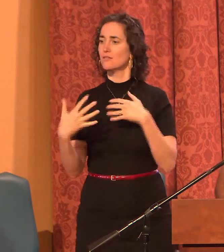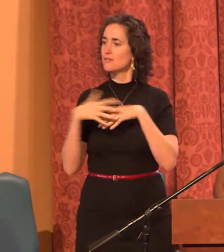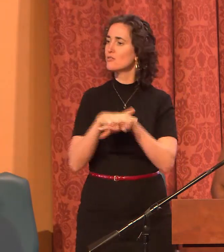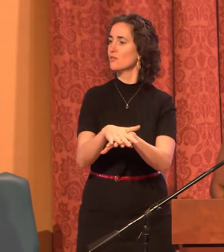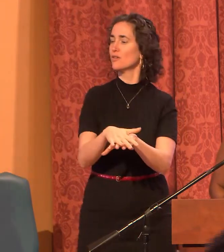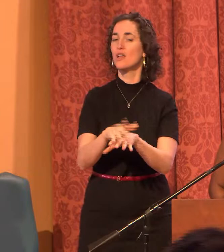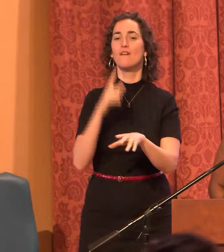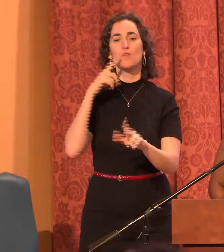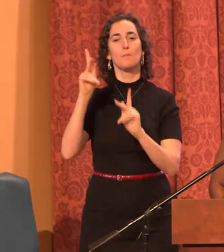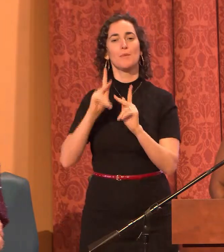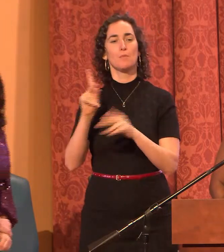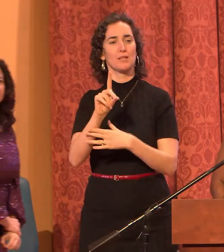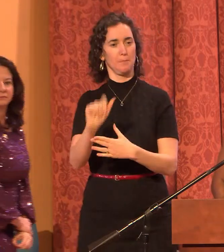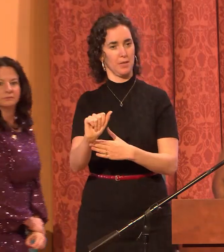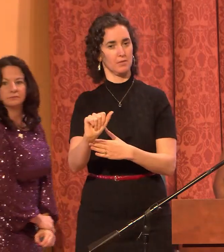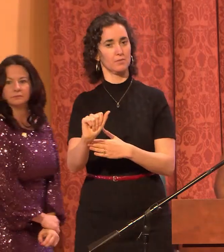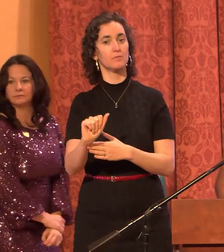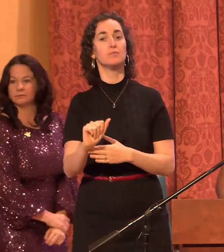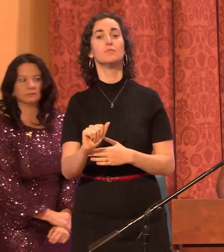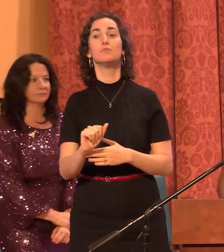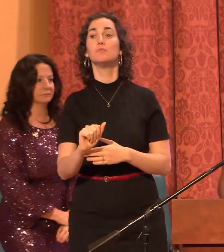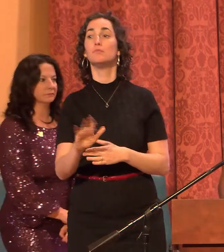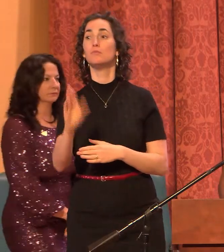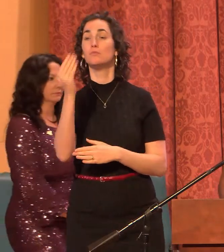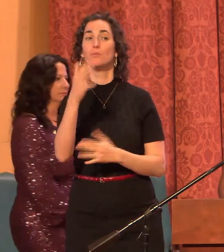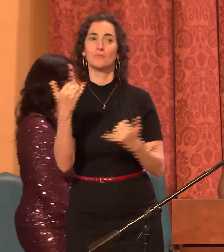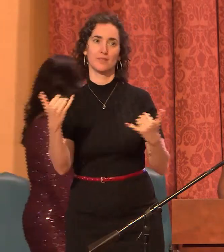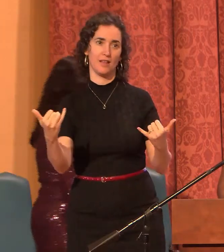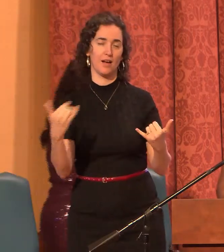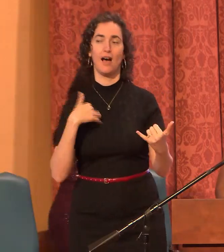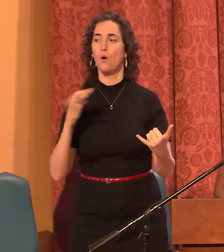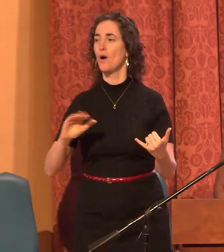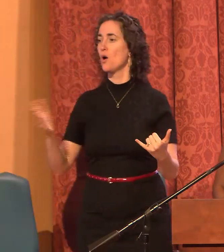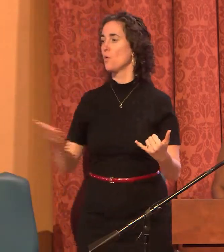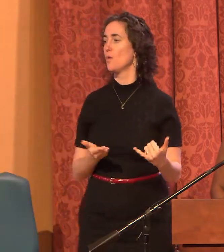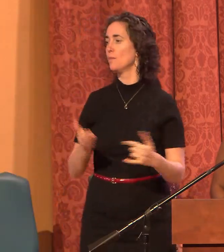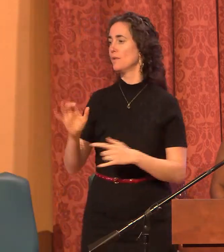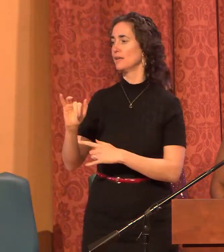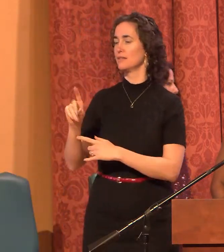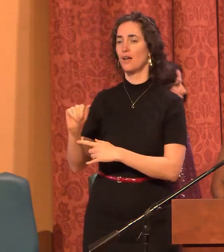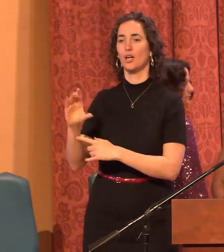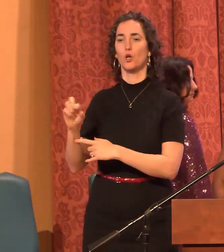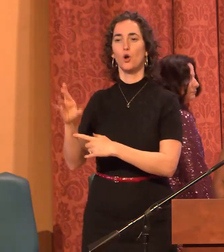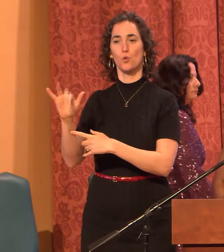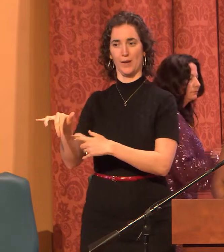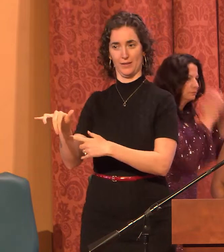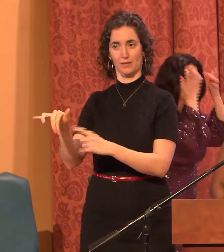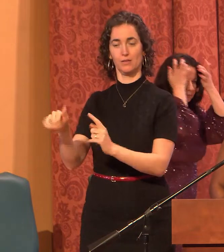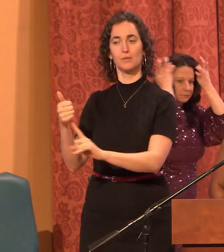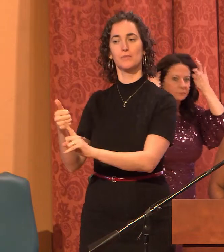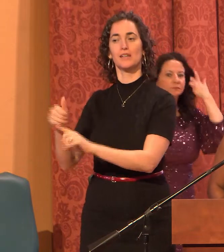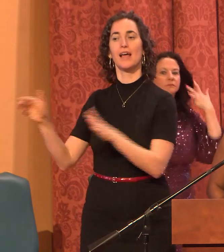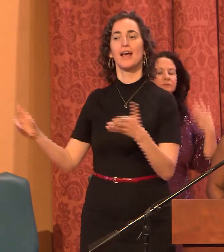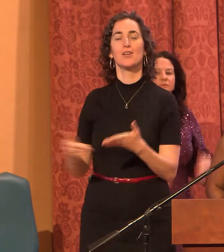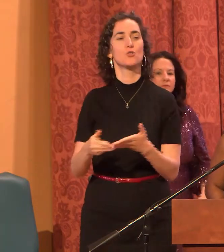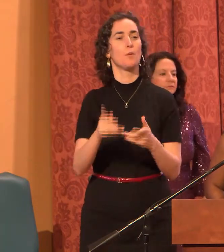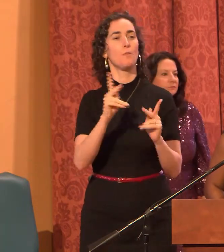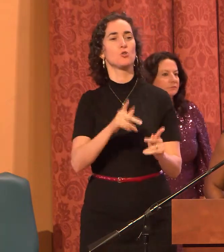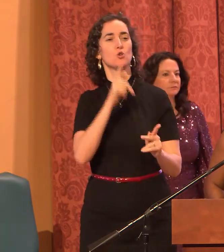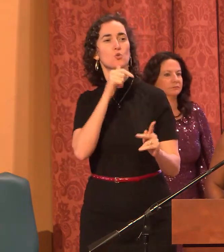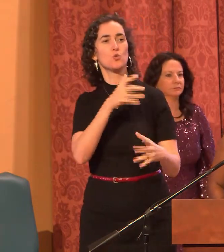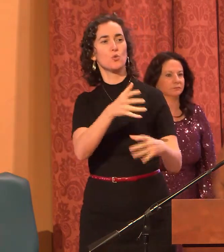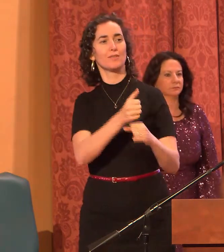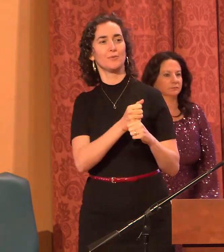for people with disabilities. Now, I would like to welcome Ida Curry to introduce the award